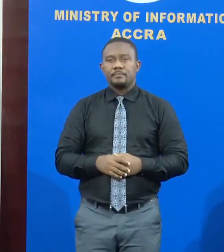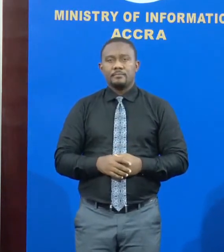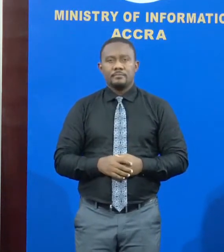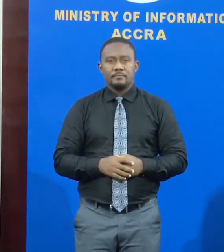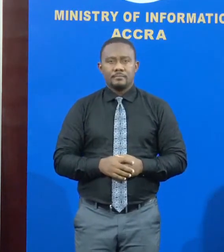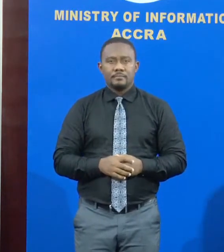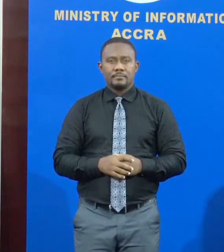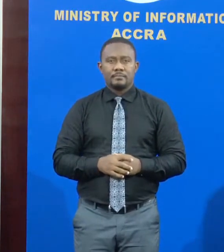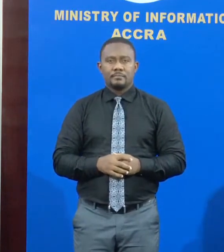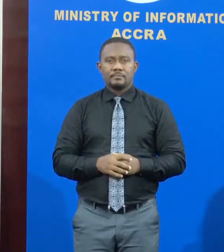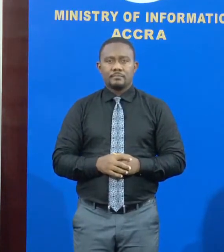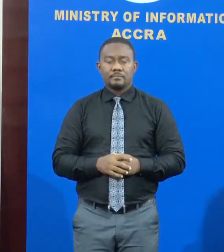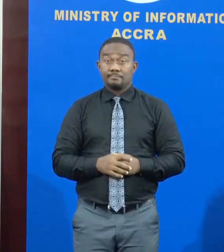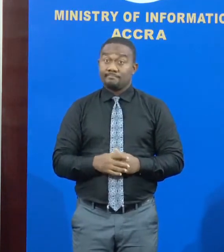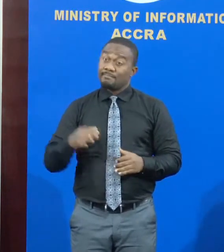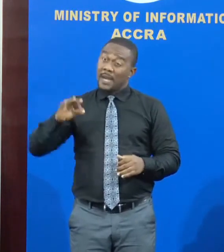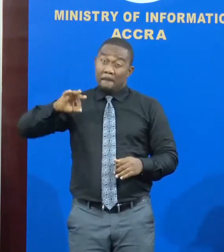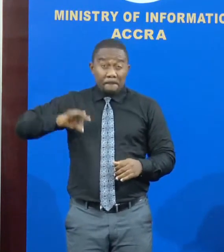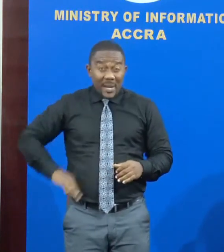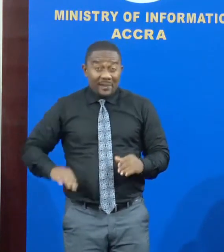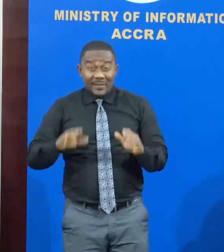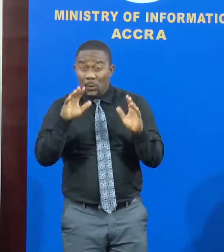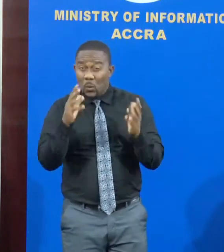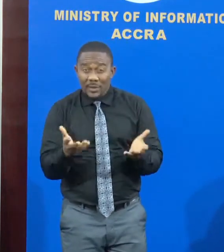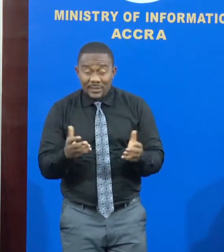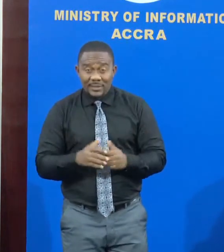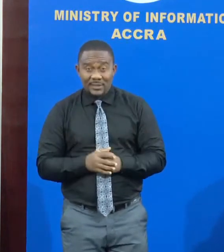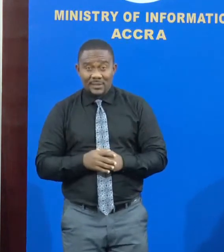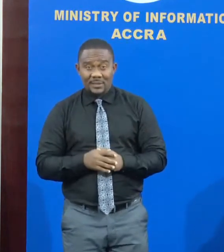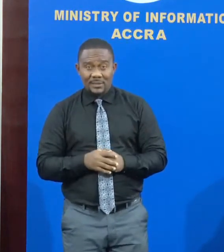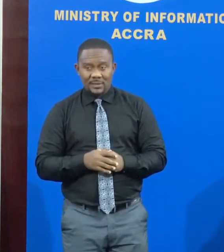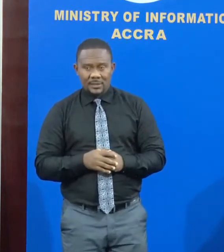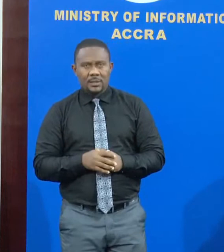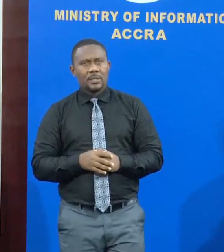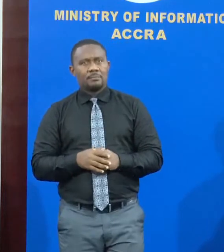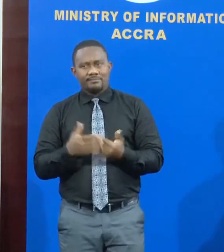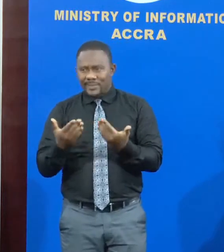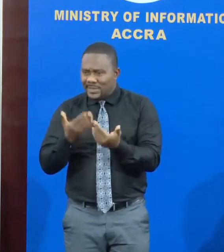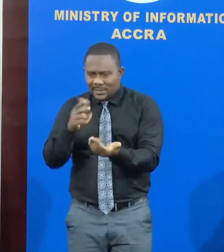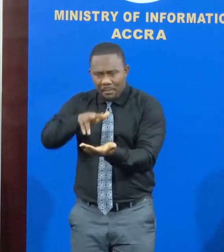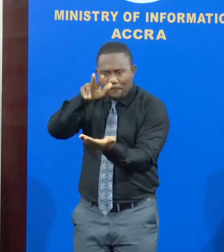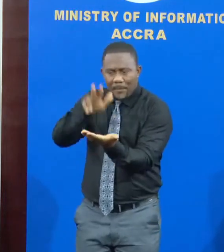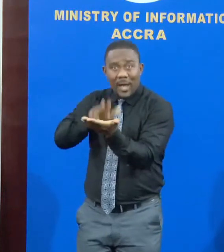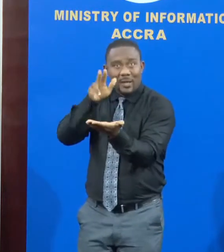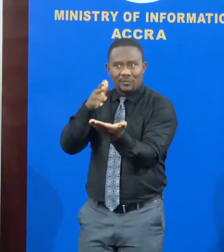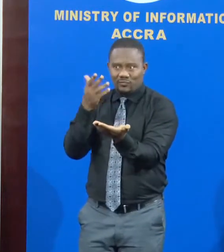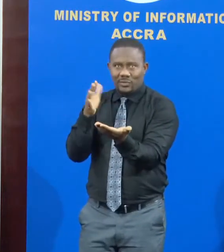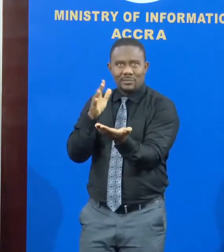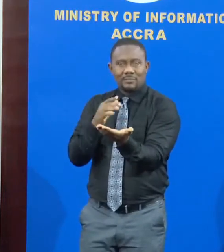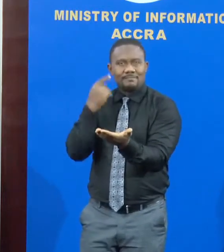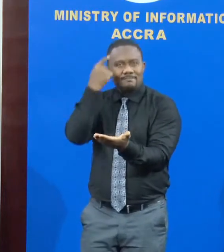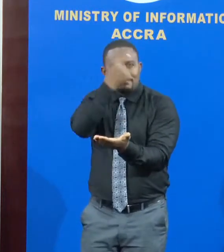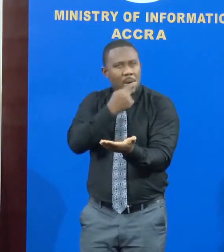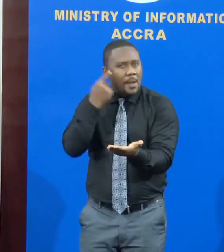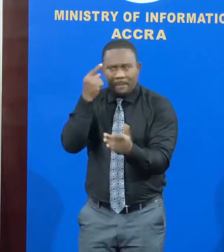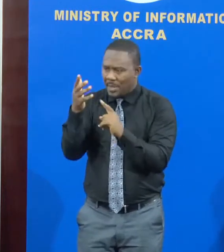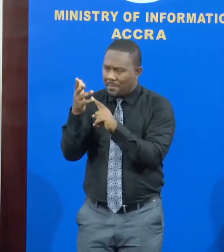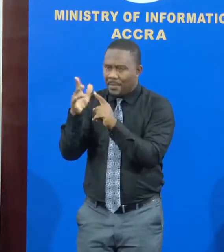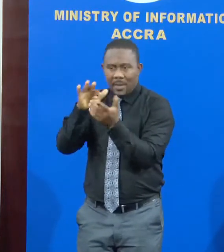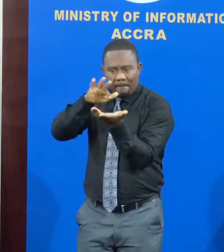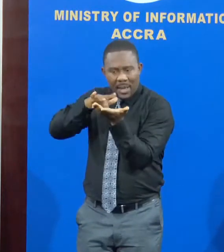harmonization of data. The benefits will include legal identity and verification of biometric information, facial and fingerprint